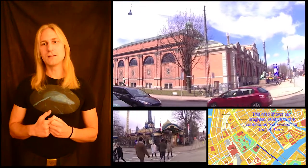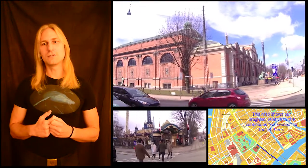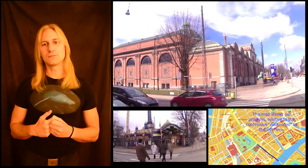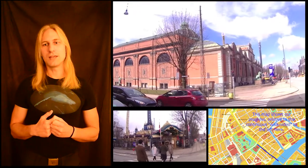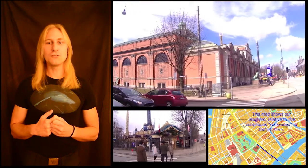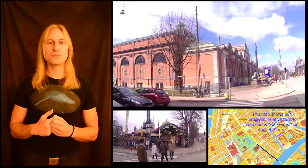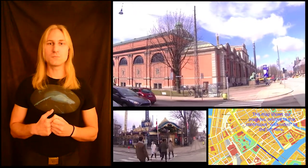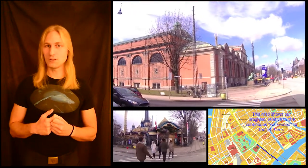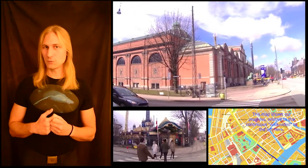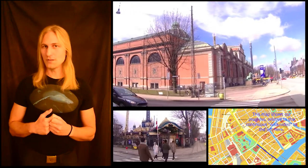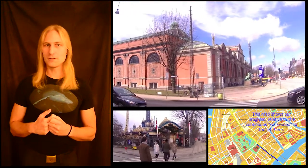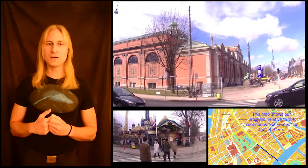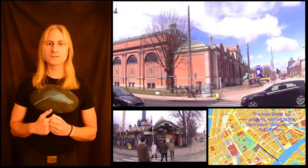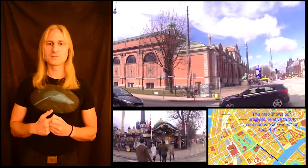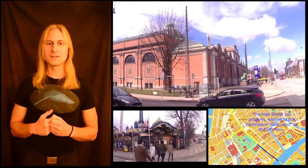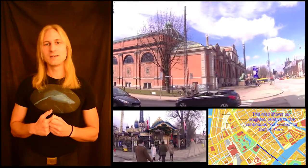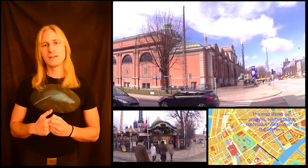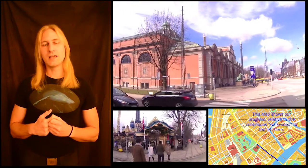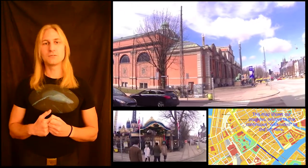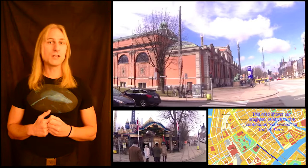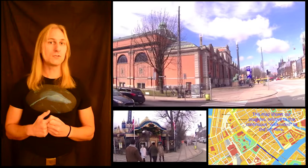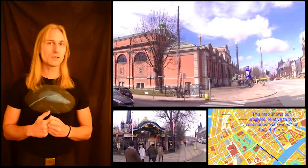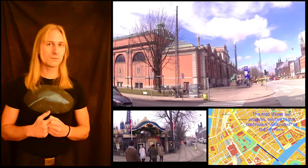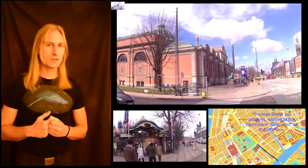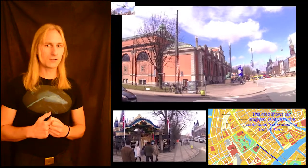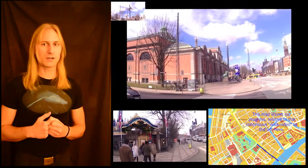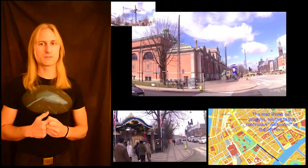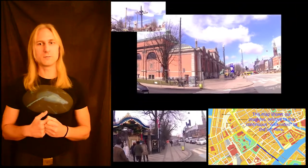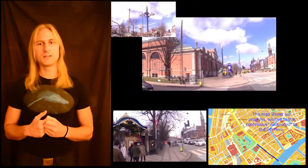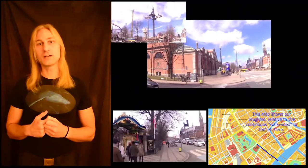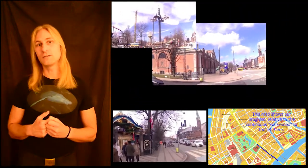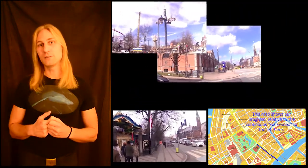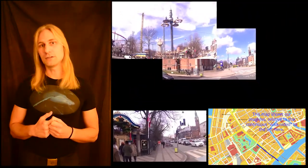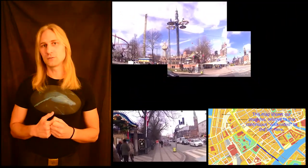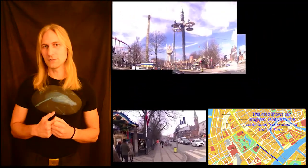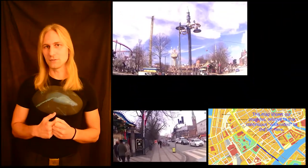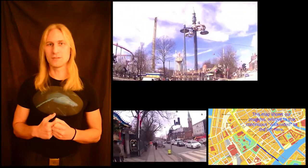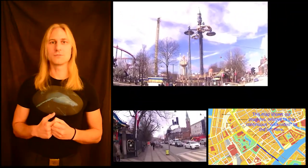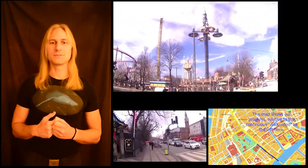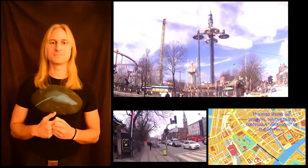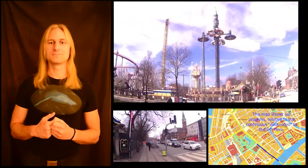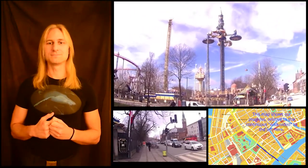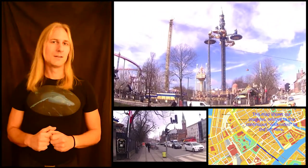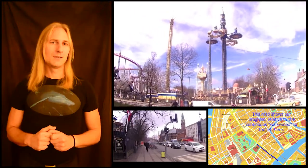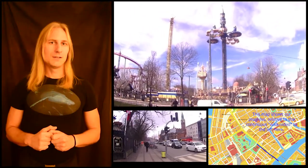consists mainly of ancient Mediterranean art and Danish and French art from the 19th and 20th